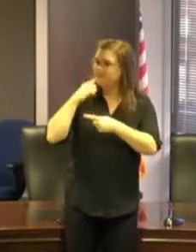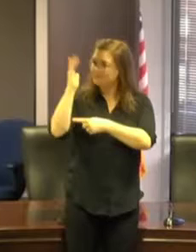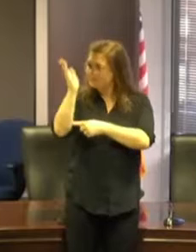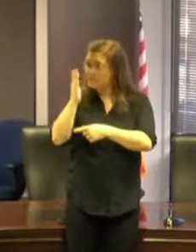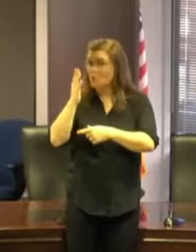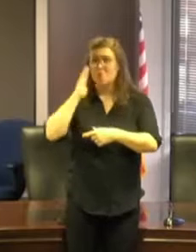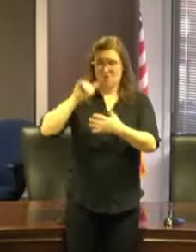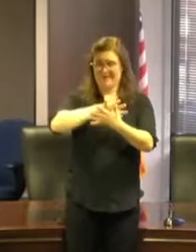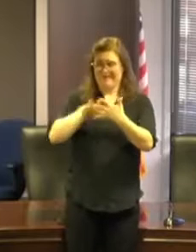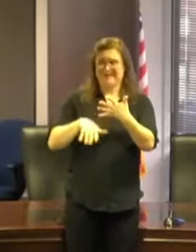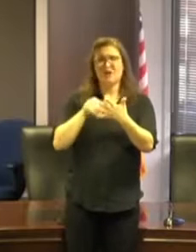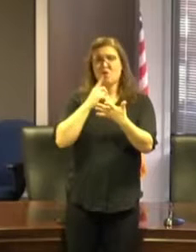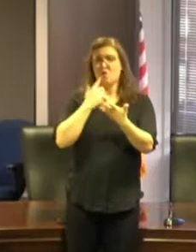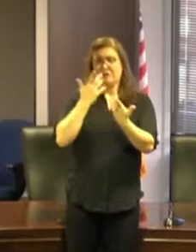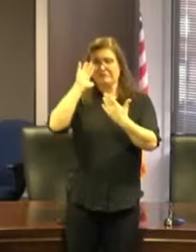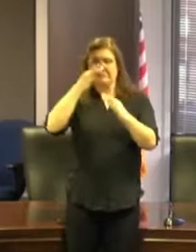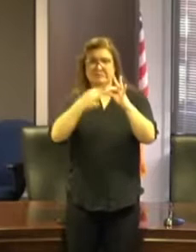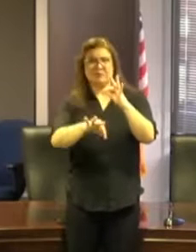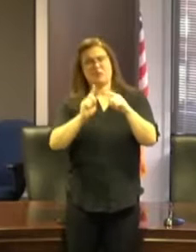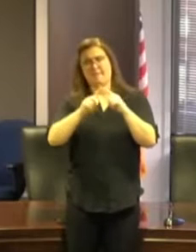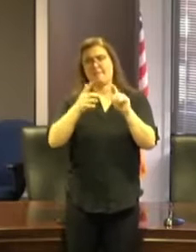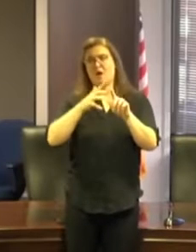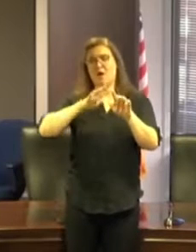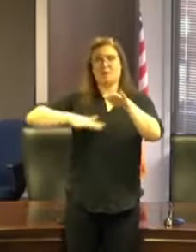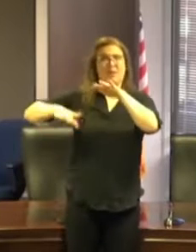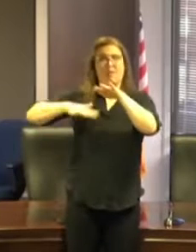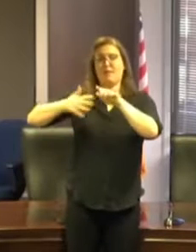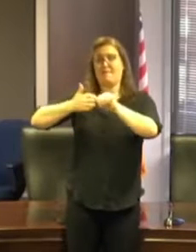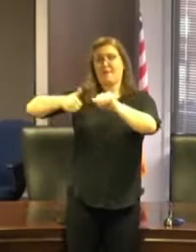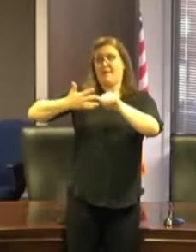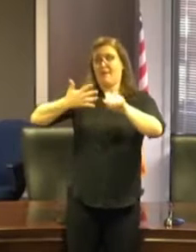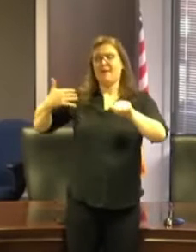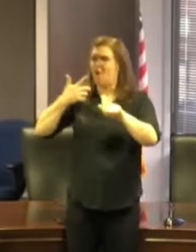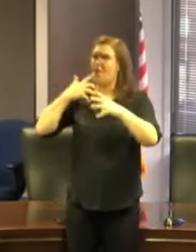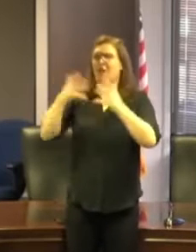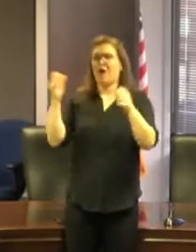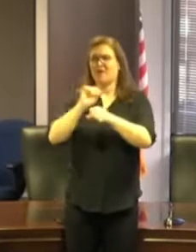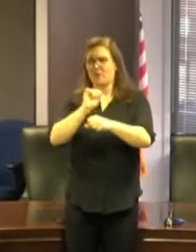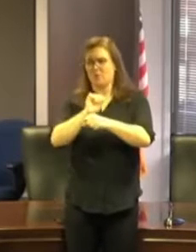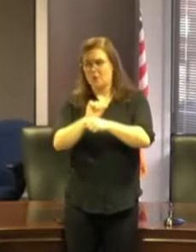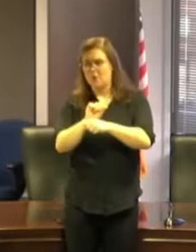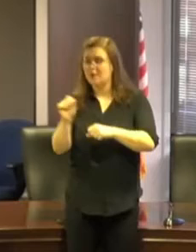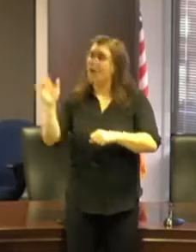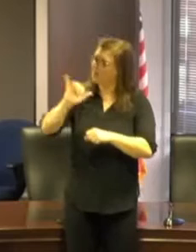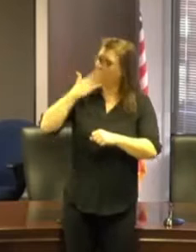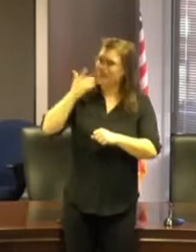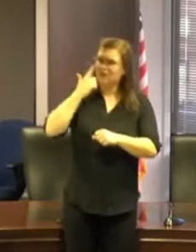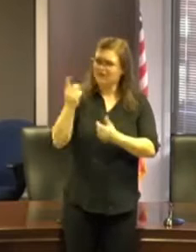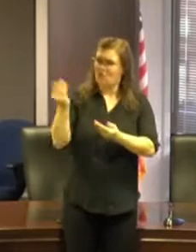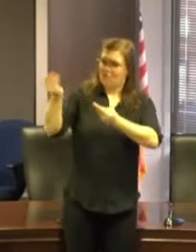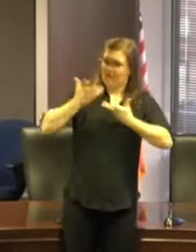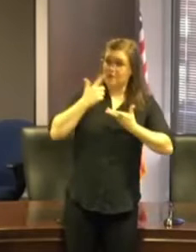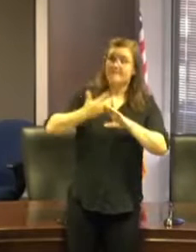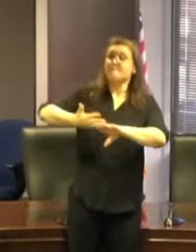the scenes to make these things available to us to look at, and you've made them available in advance so we've had an opportunity to review them